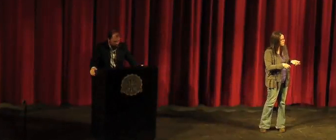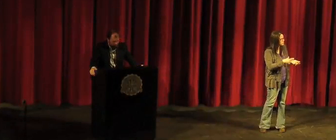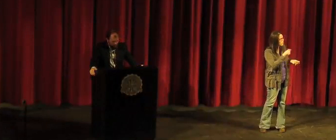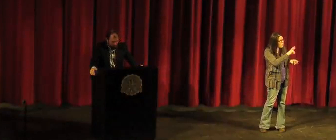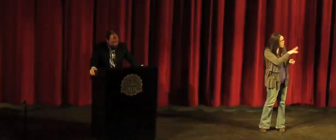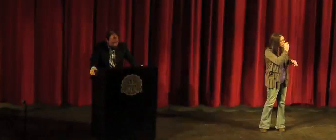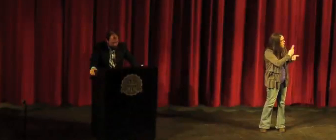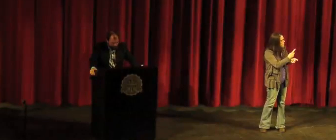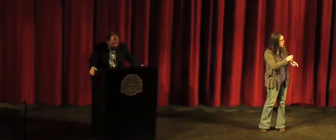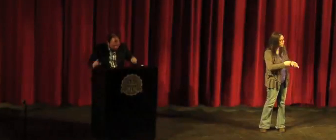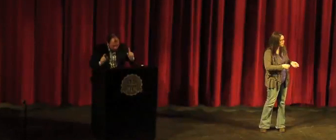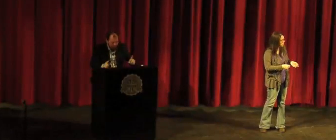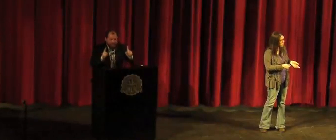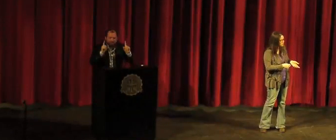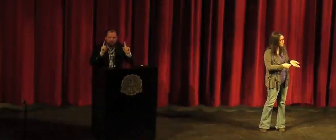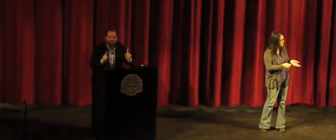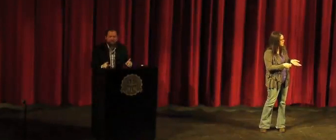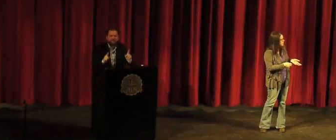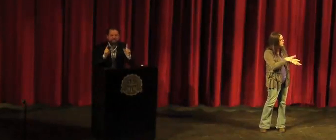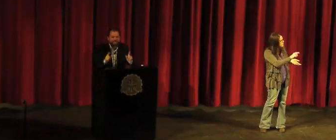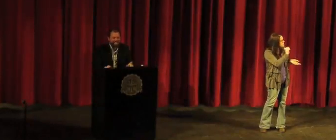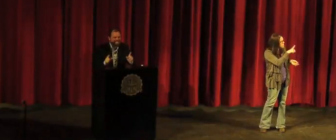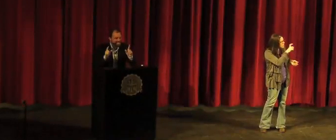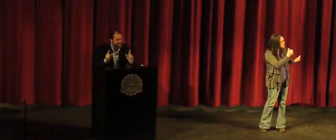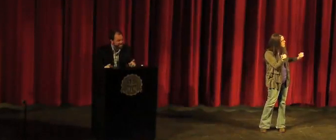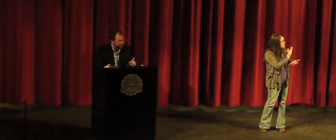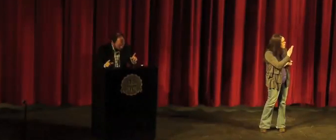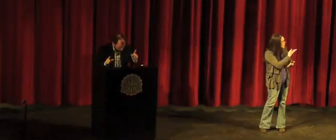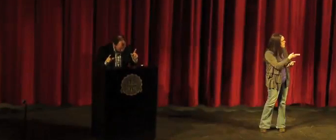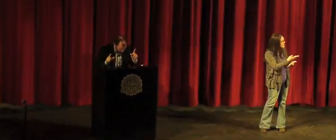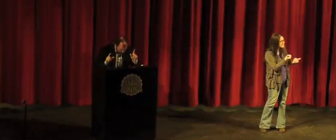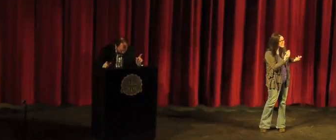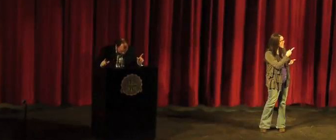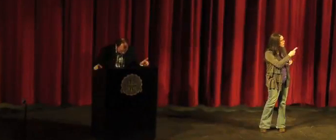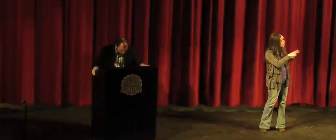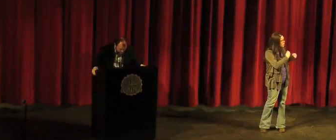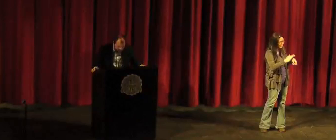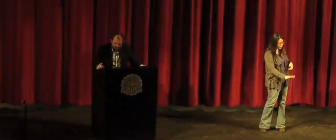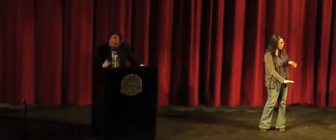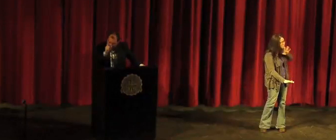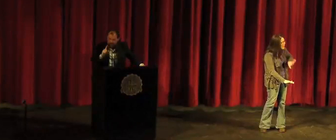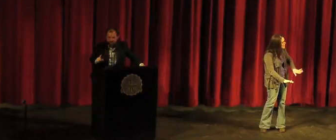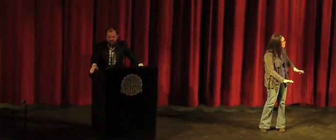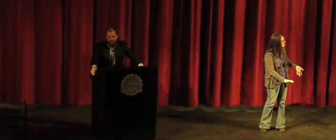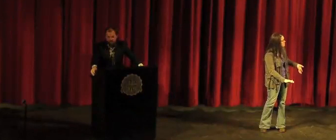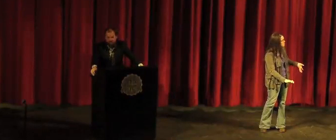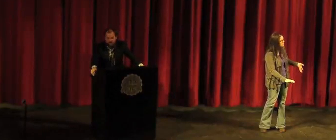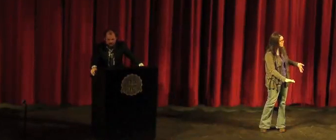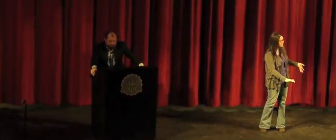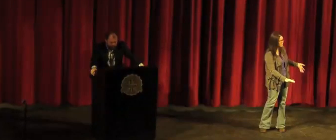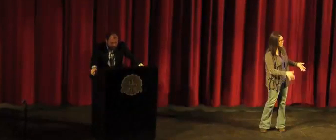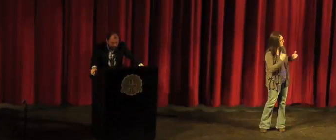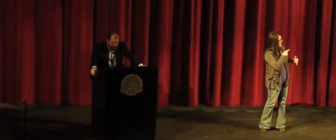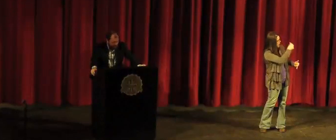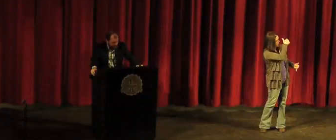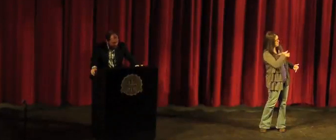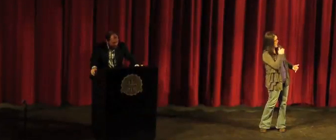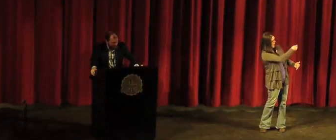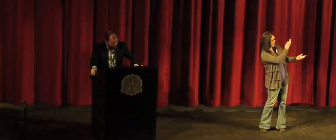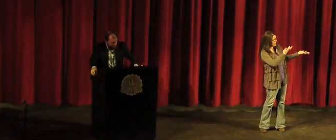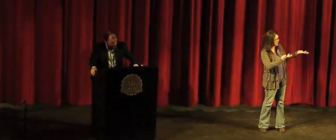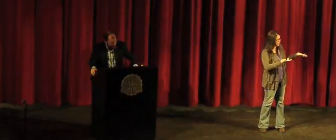brother. You don't need to be afraid of the things that scared you when you were 5. You're very much your own man, Bertie.